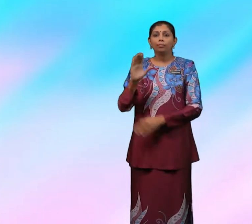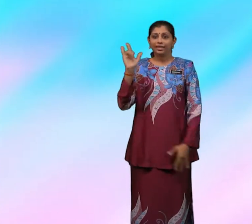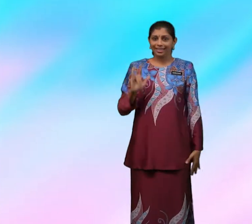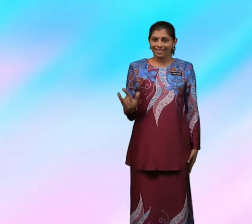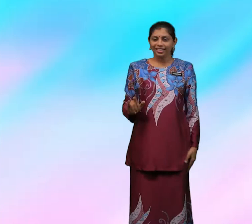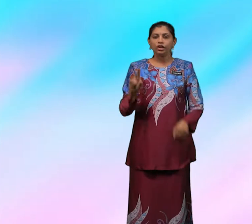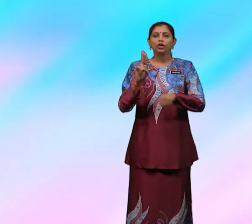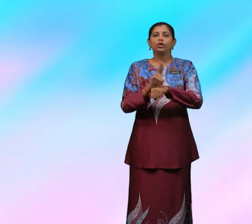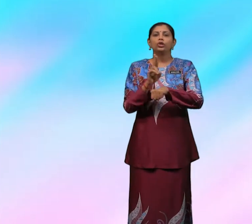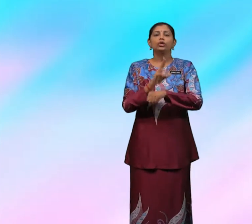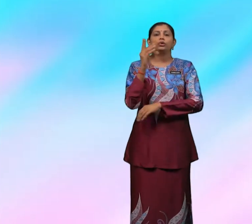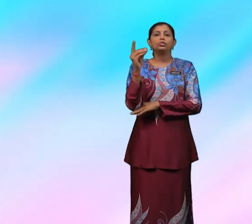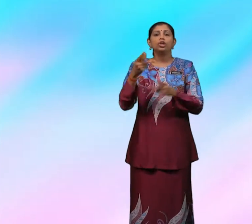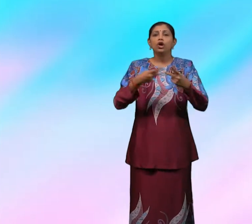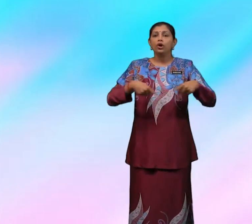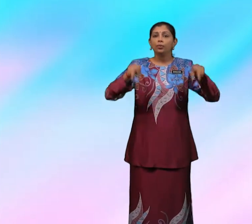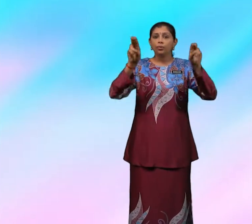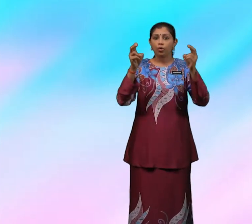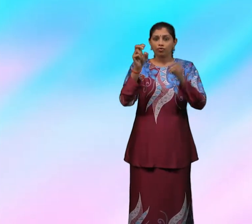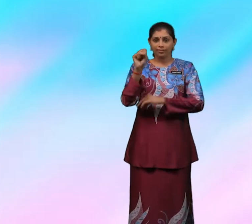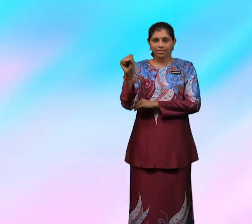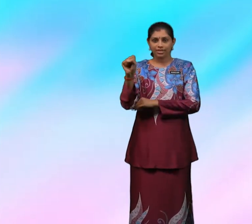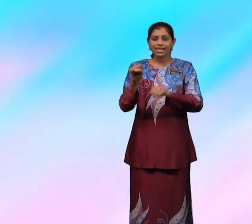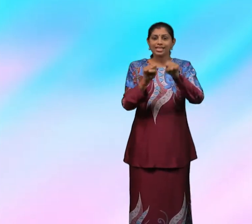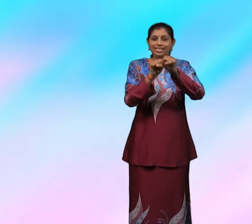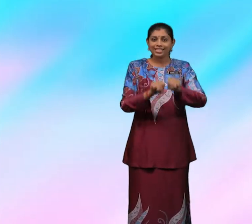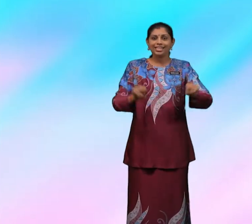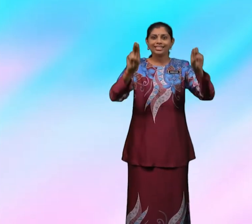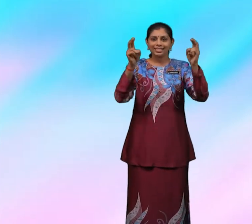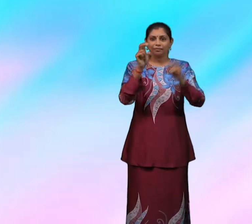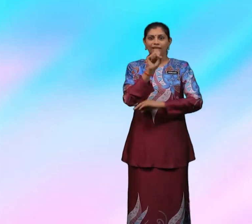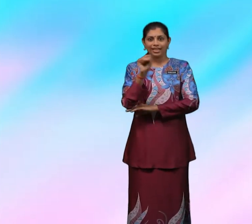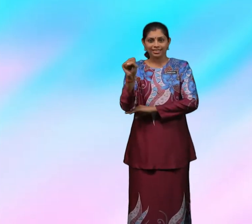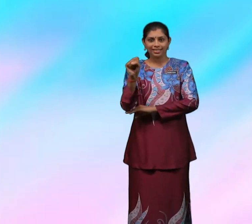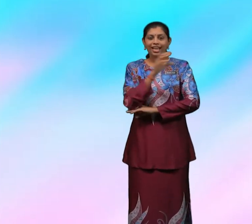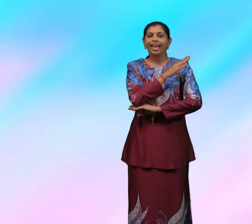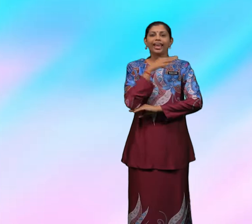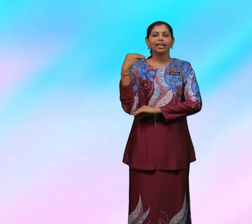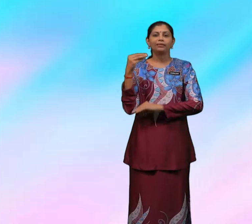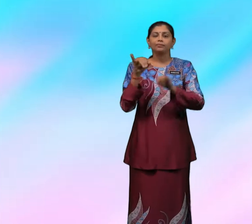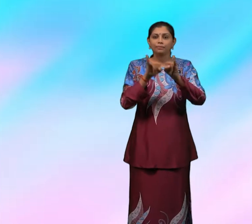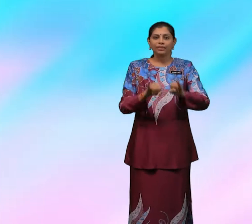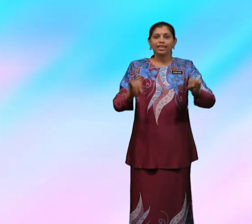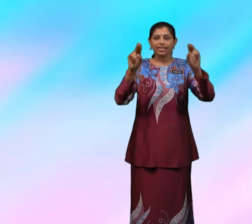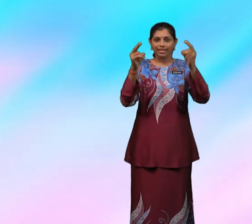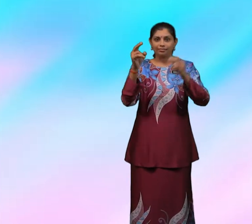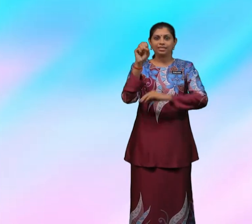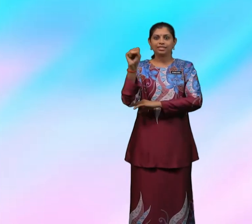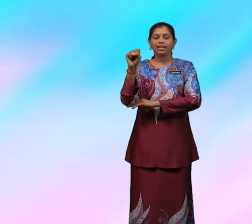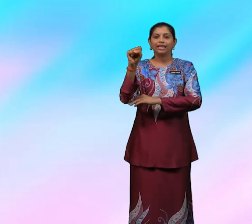commonly used proverbs, similes, and idioms